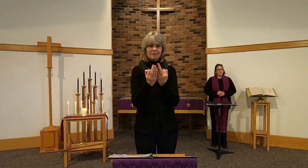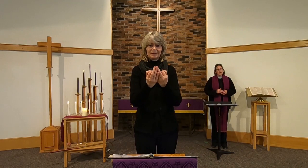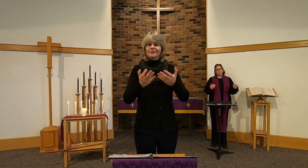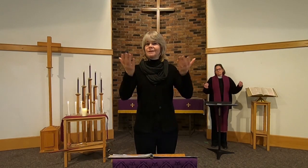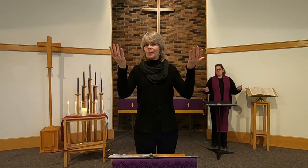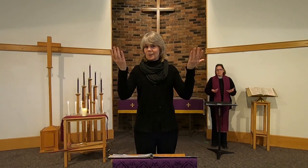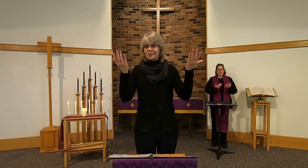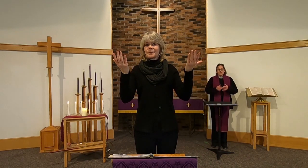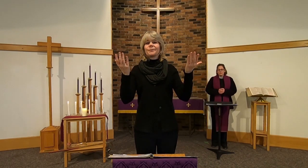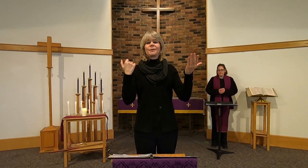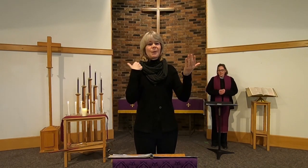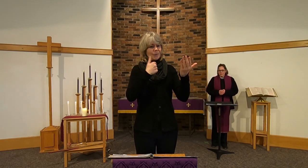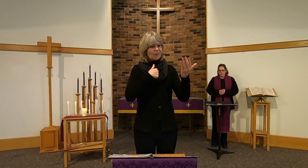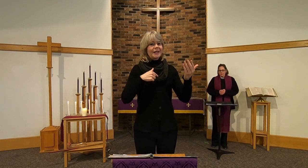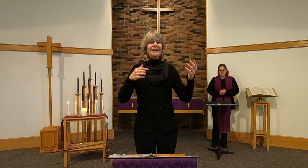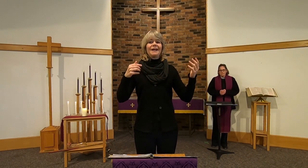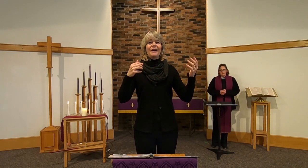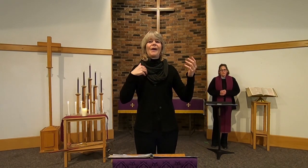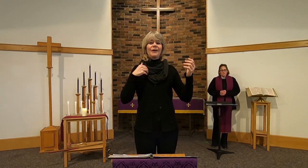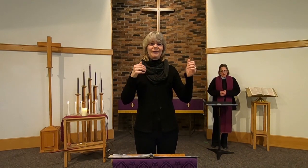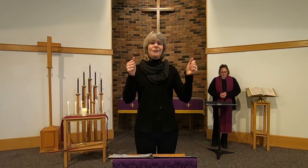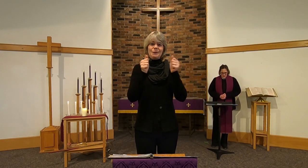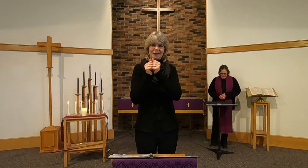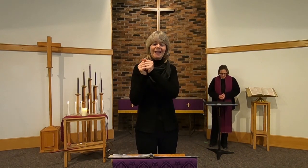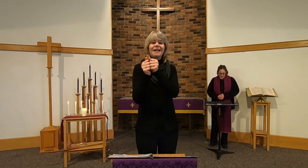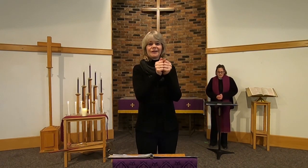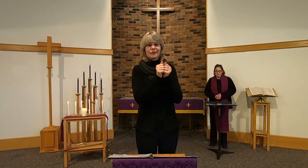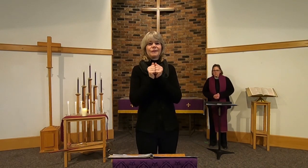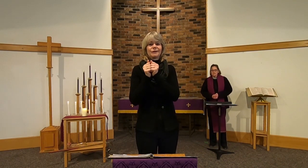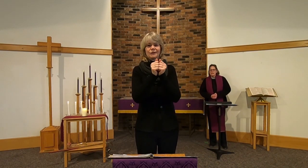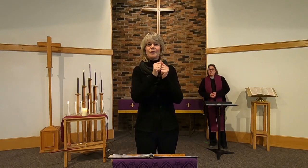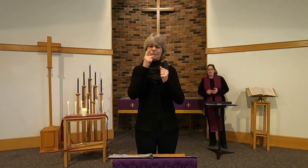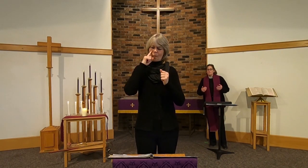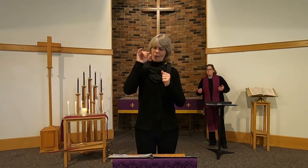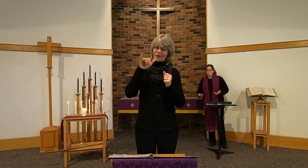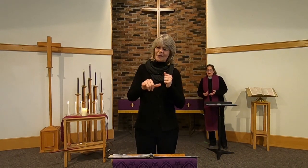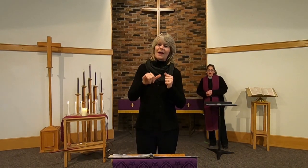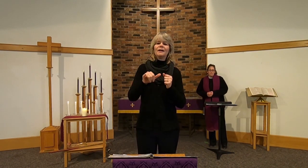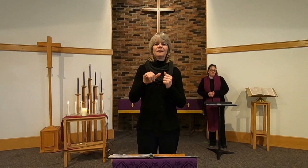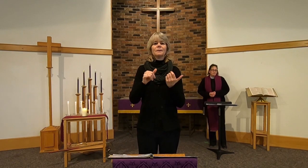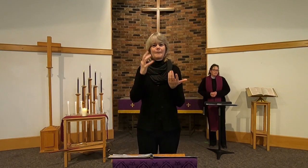So we gather together to do that, to